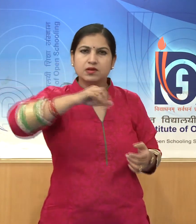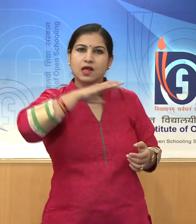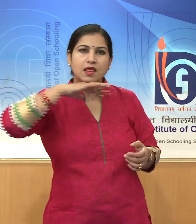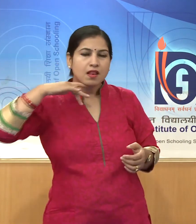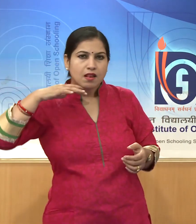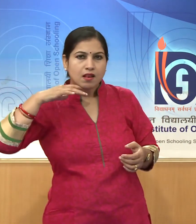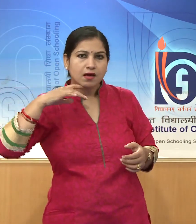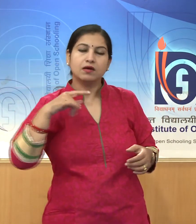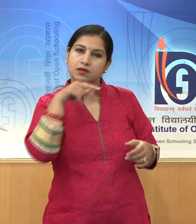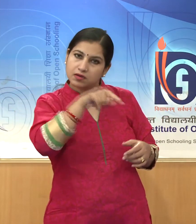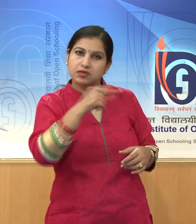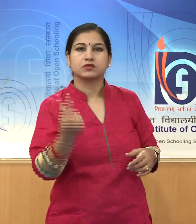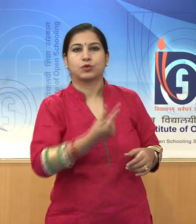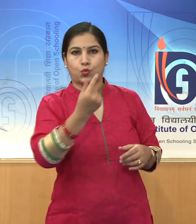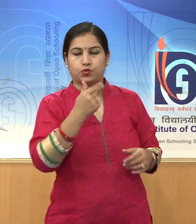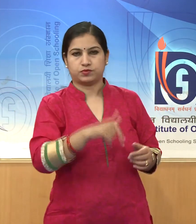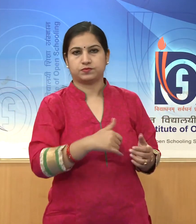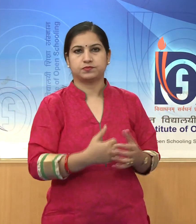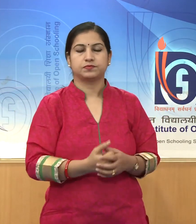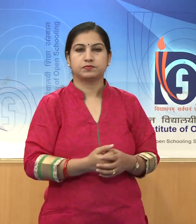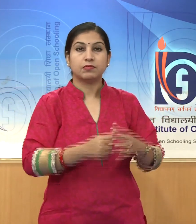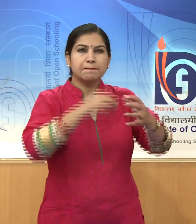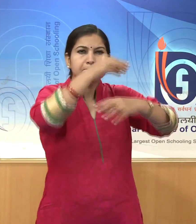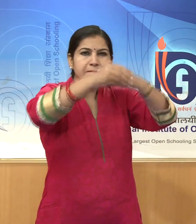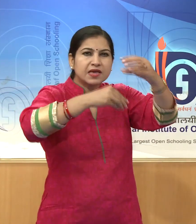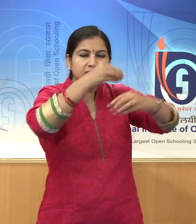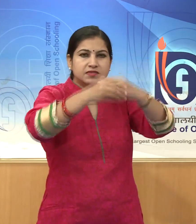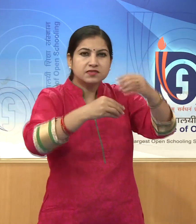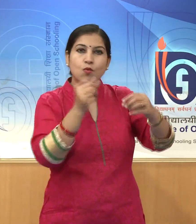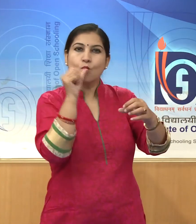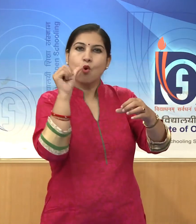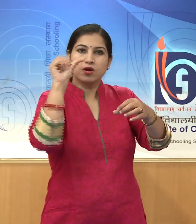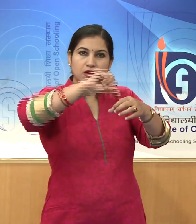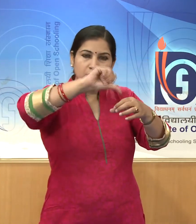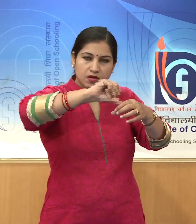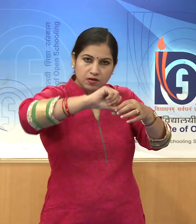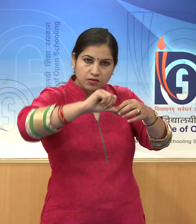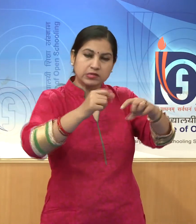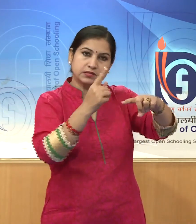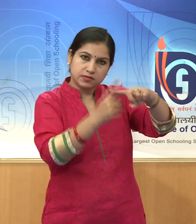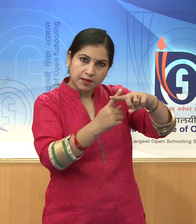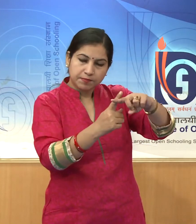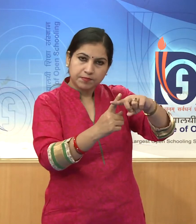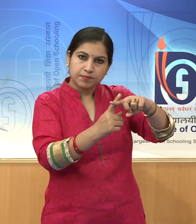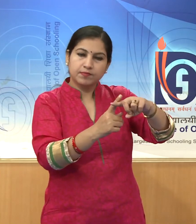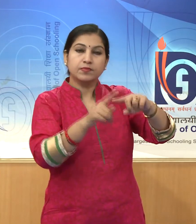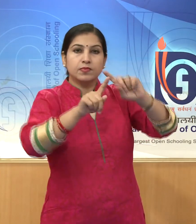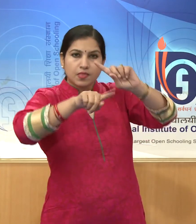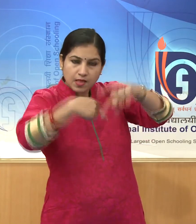pigments, colors are mixed in water and are